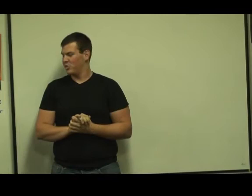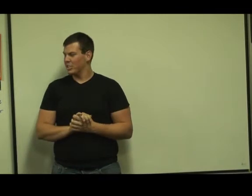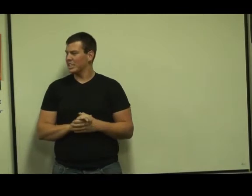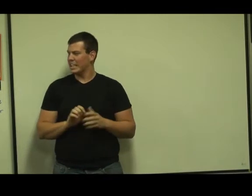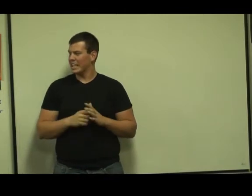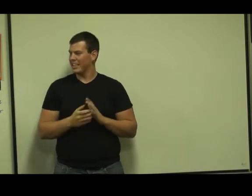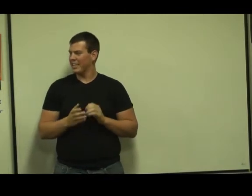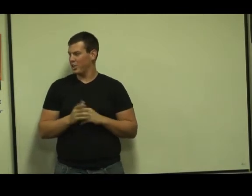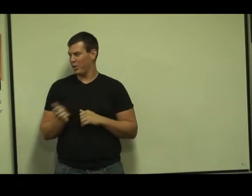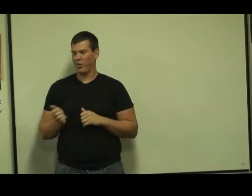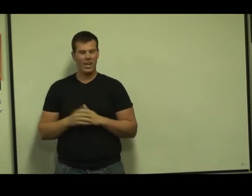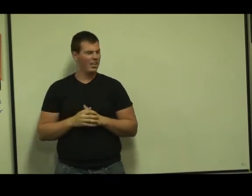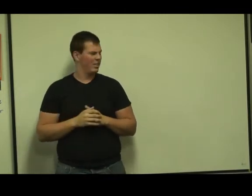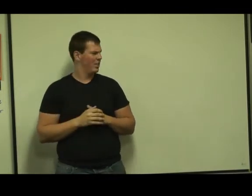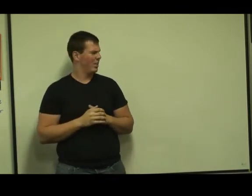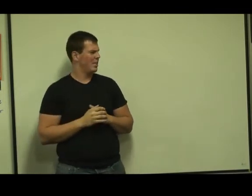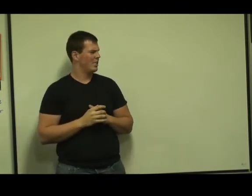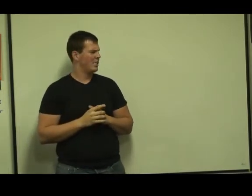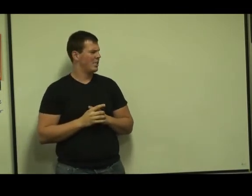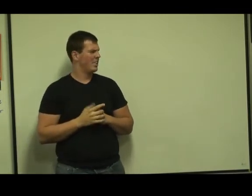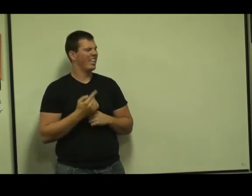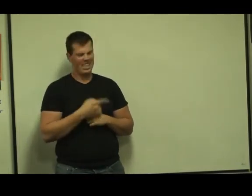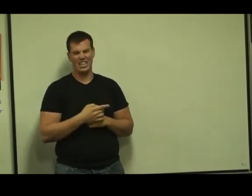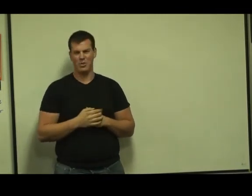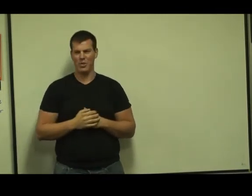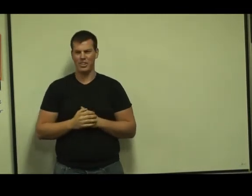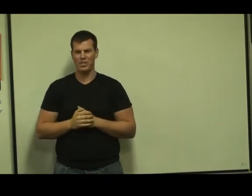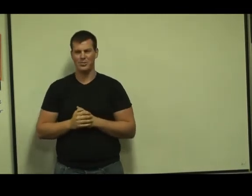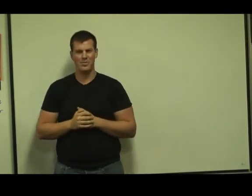That's the key thing, you would know that. Yeah, he would know that